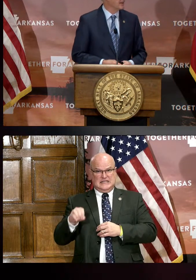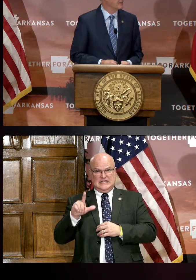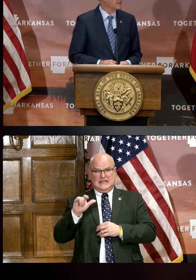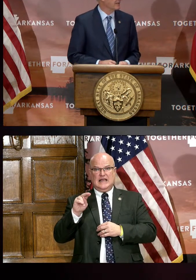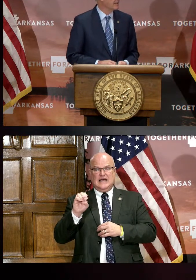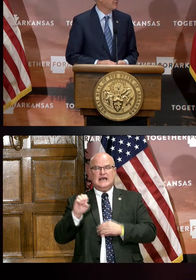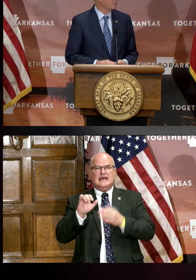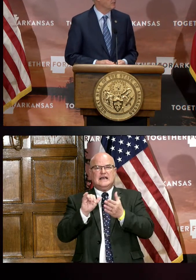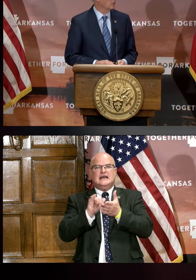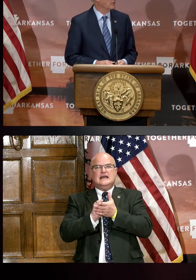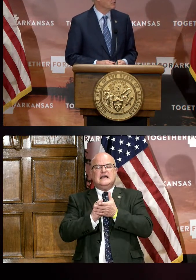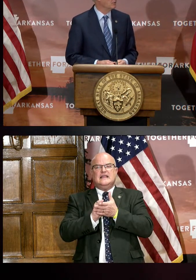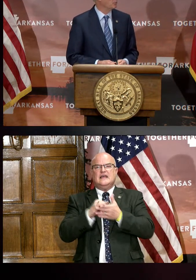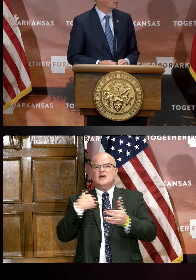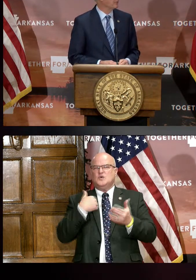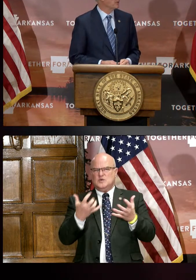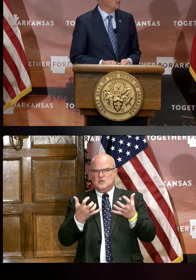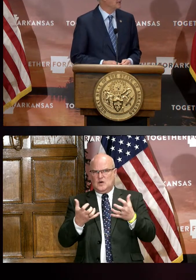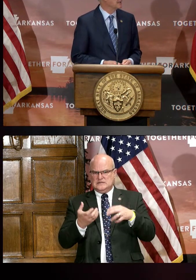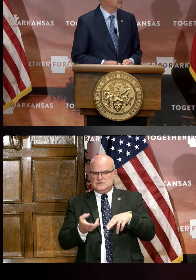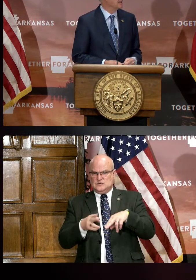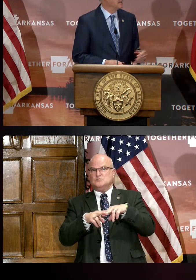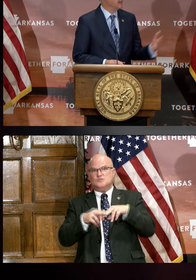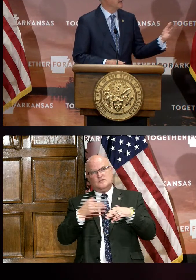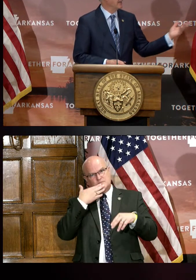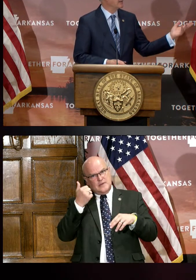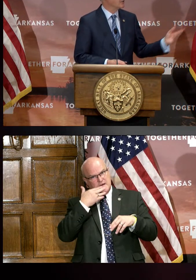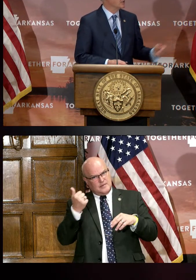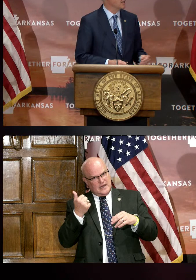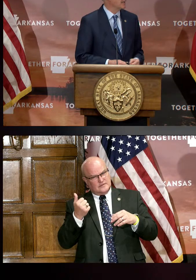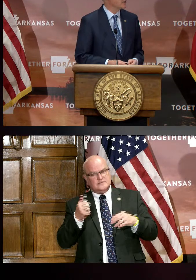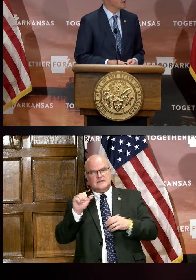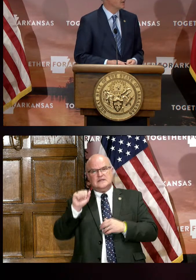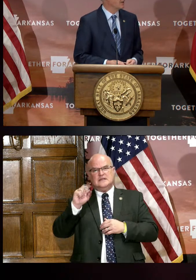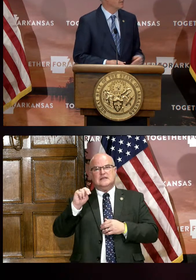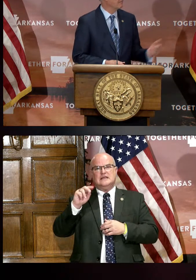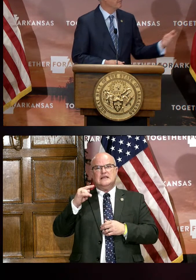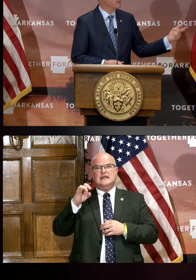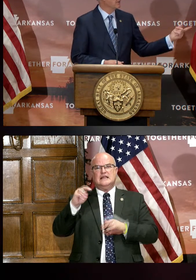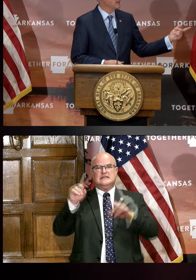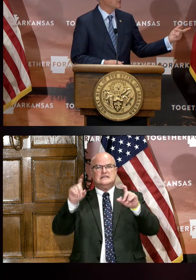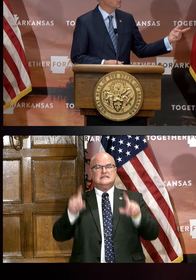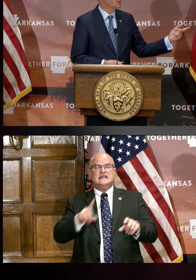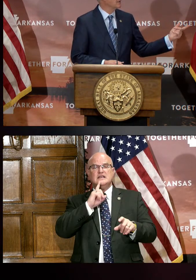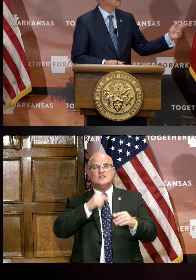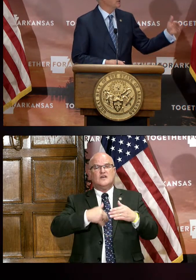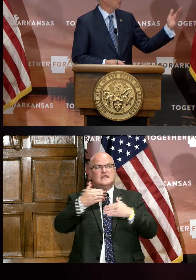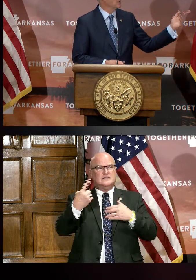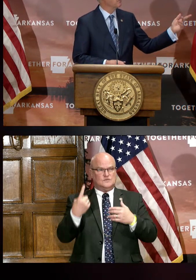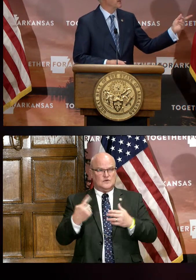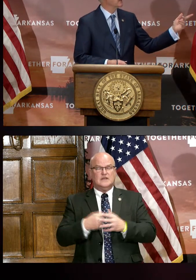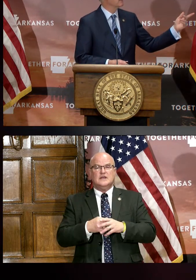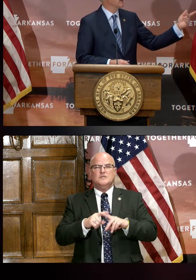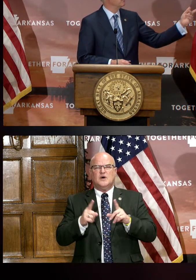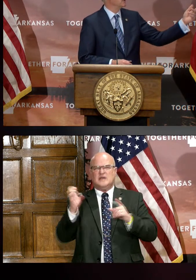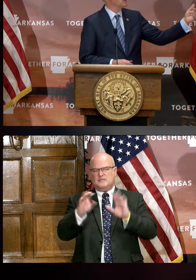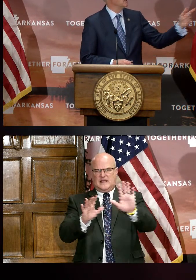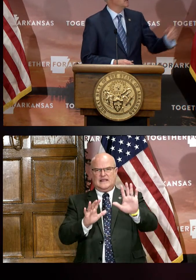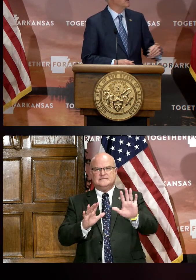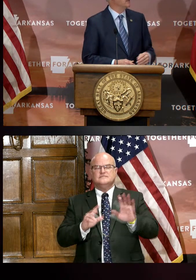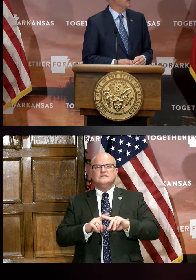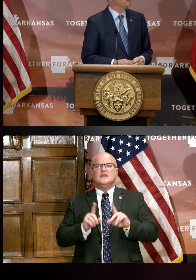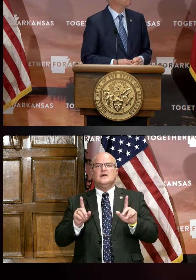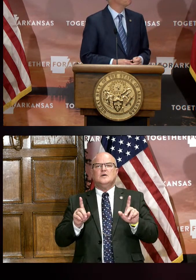line that we want to improve upon. And the antigen tests are the next one. Well, we'll come back to that,